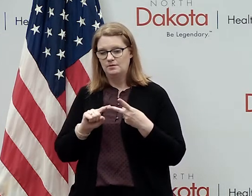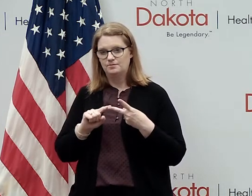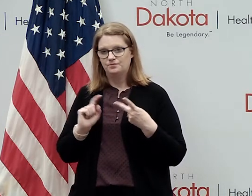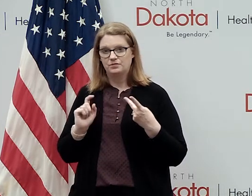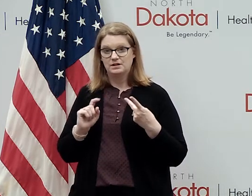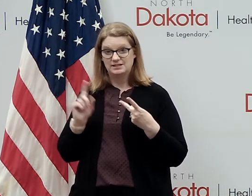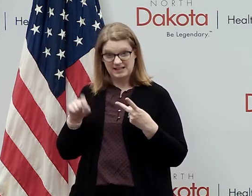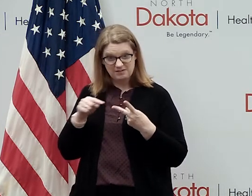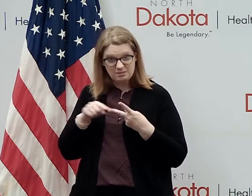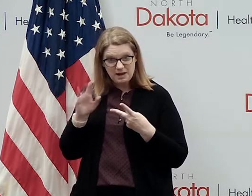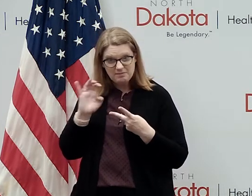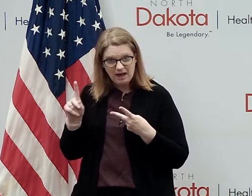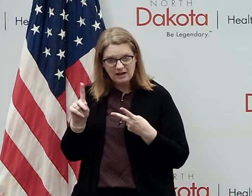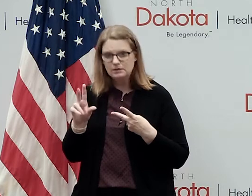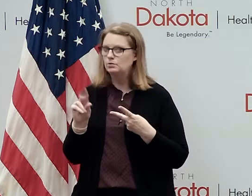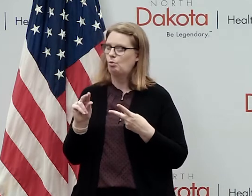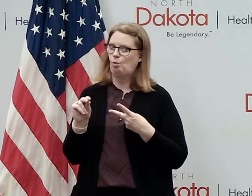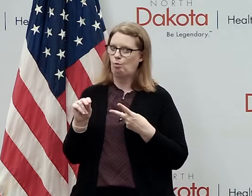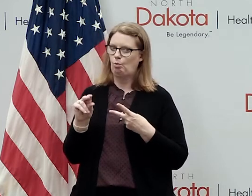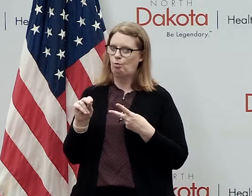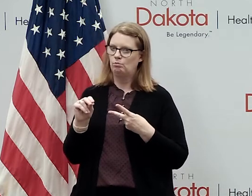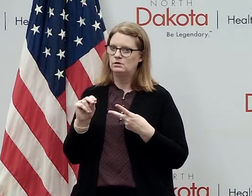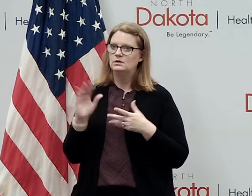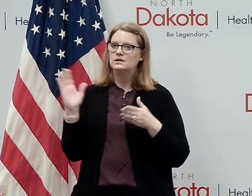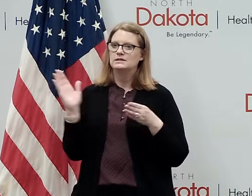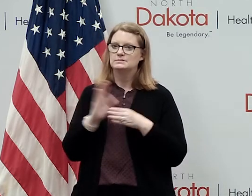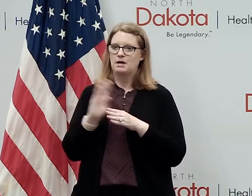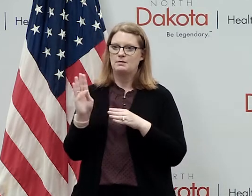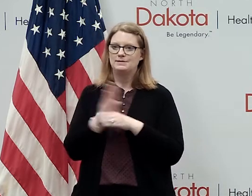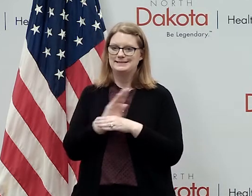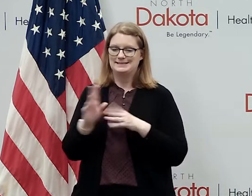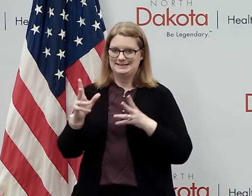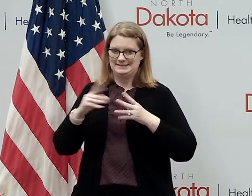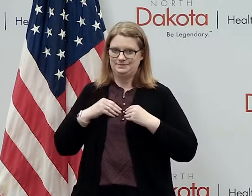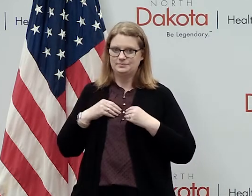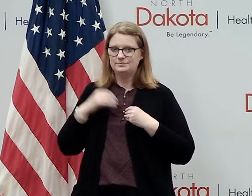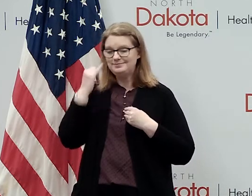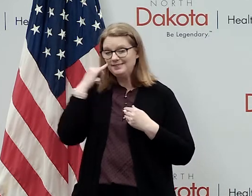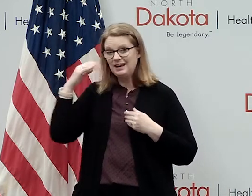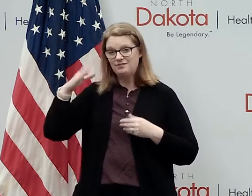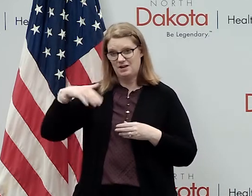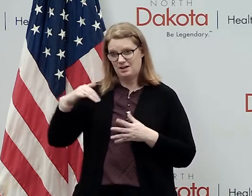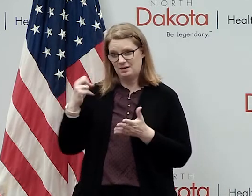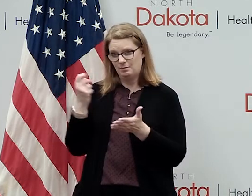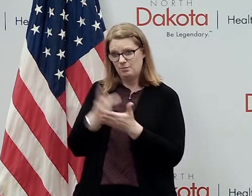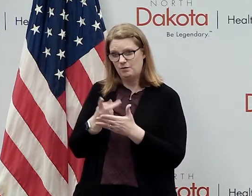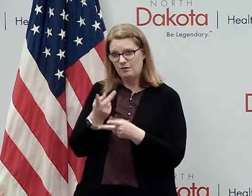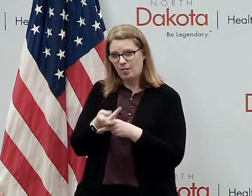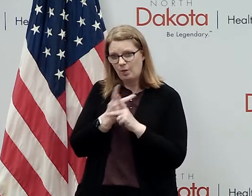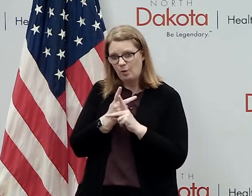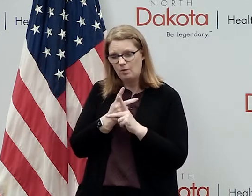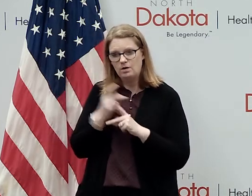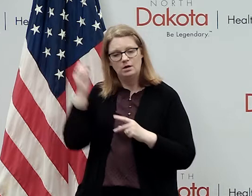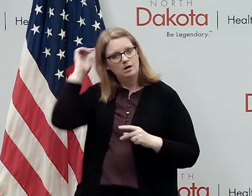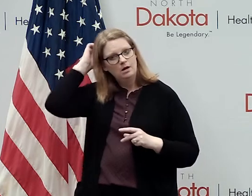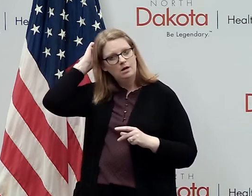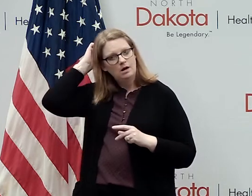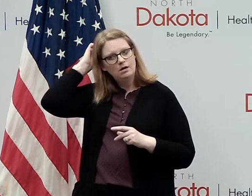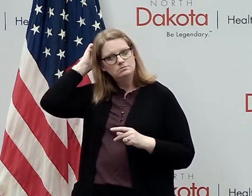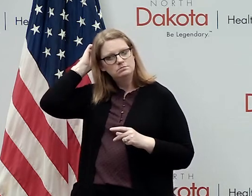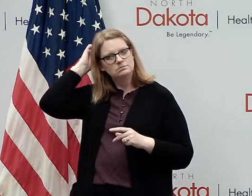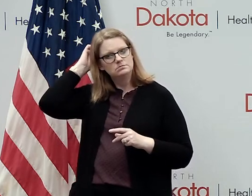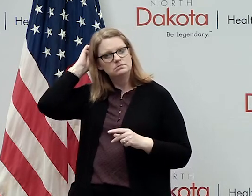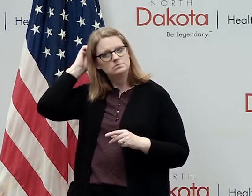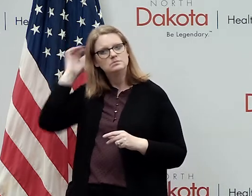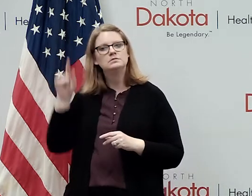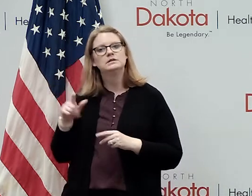to be repaid, and the small business can receive an advance even if they're not approved for a loan. And so again, this is another form